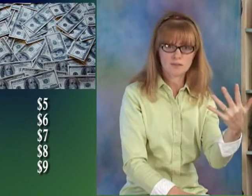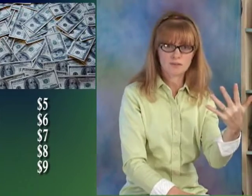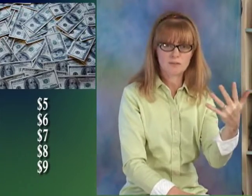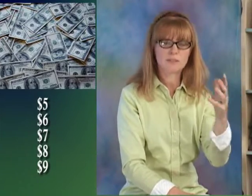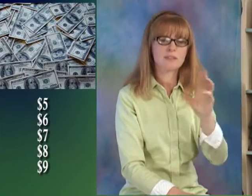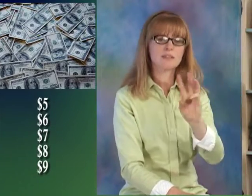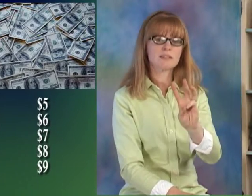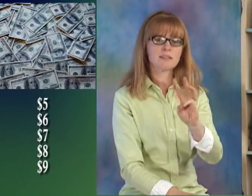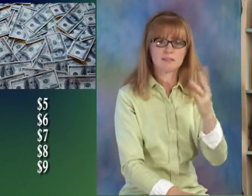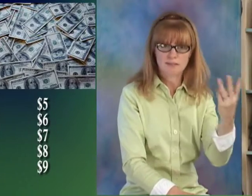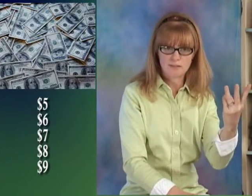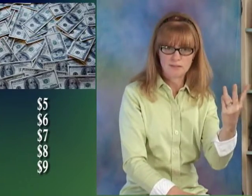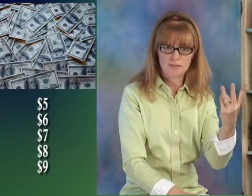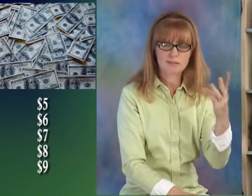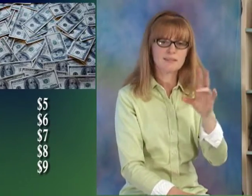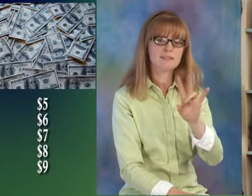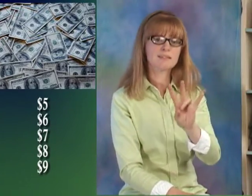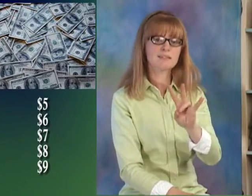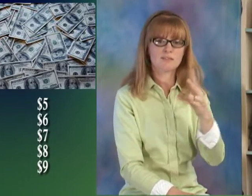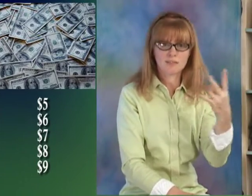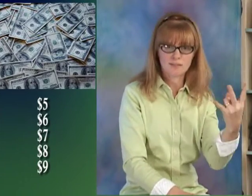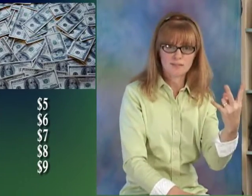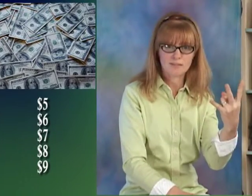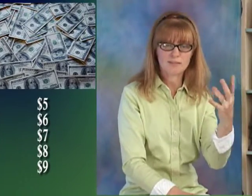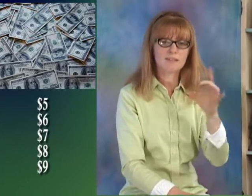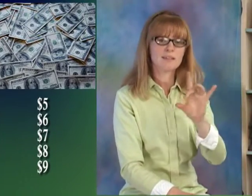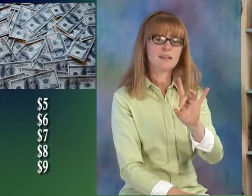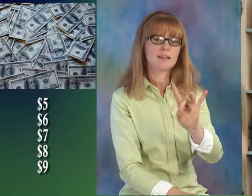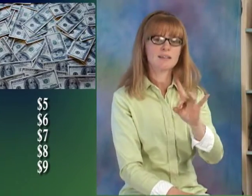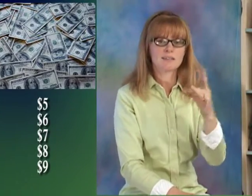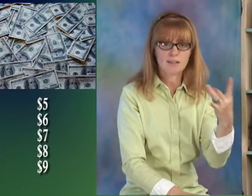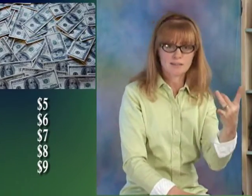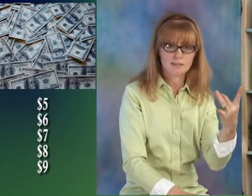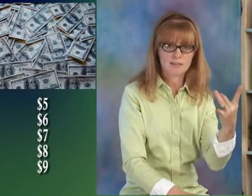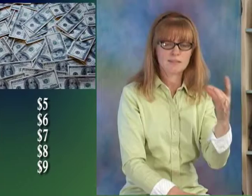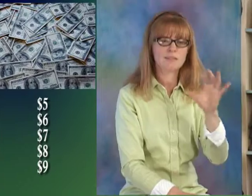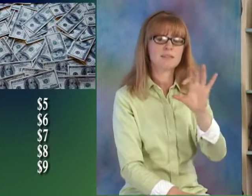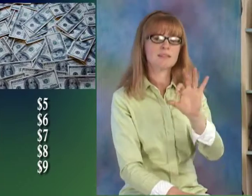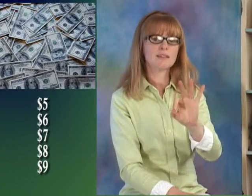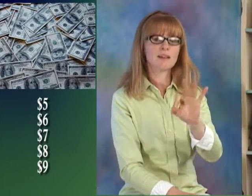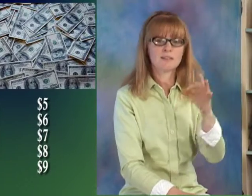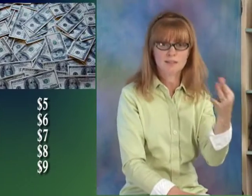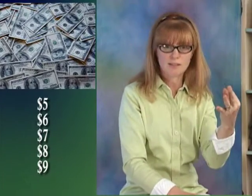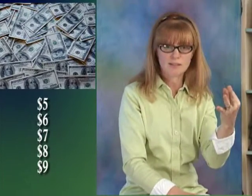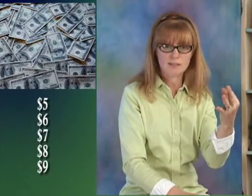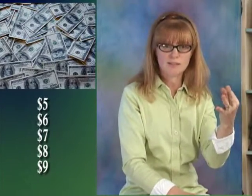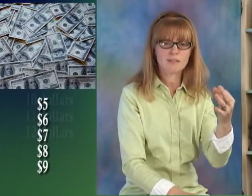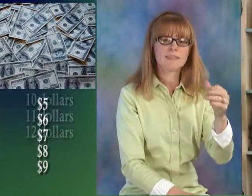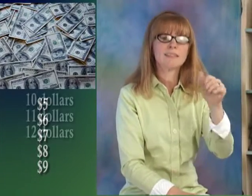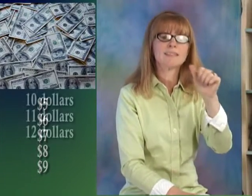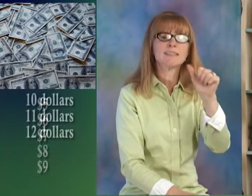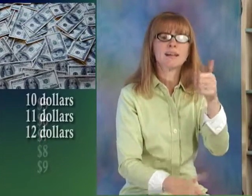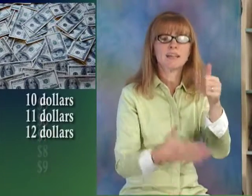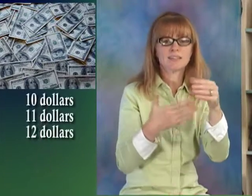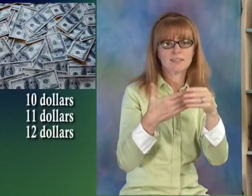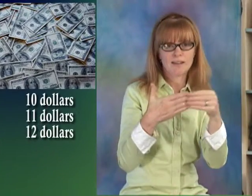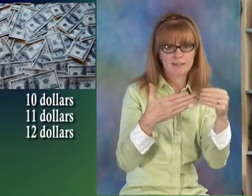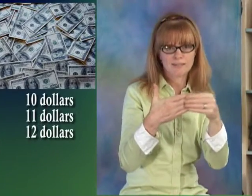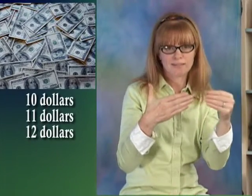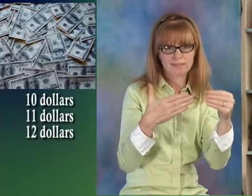$4, $5, $6, $7, $8,